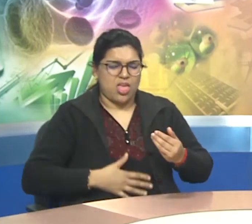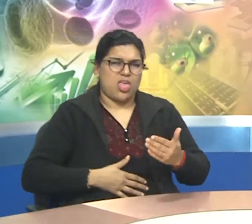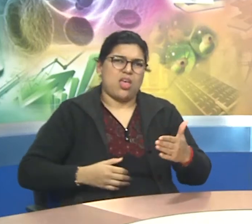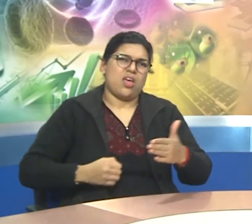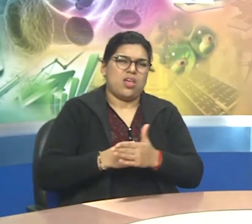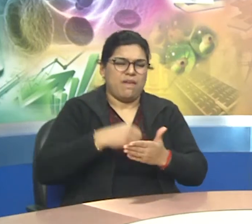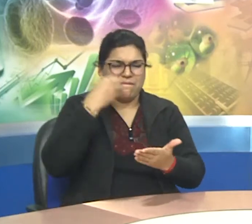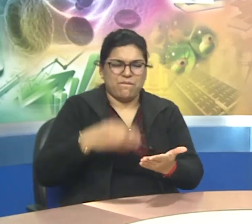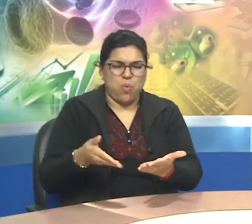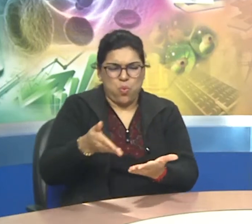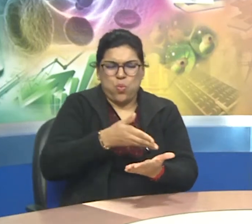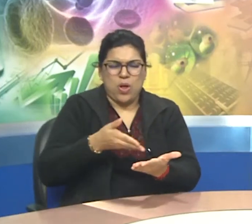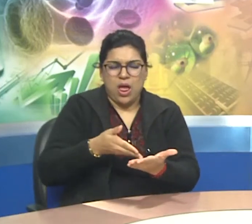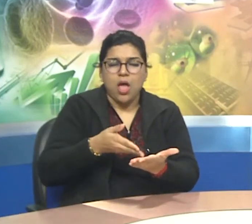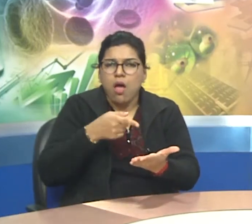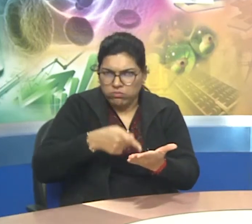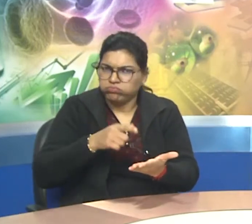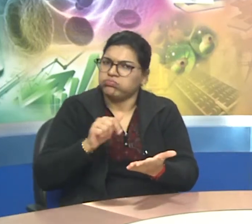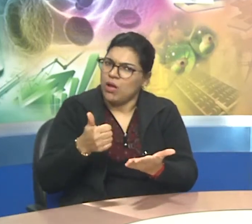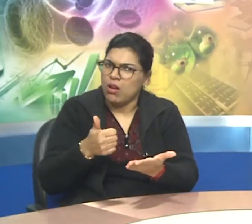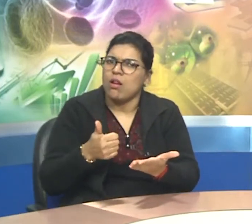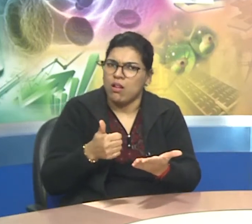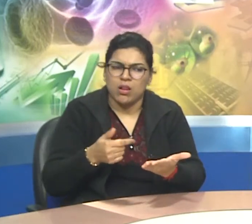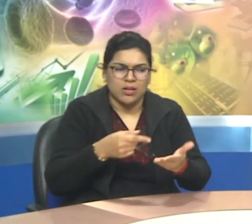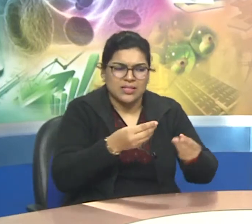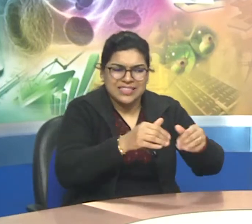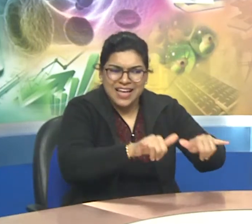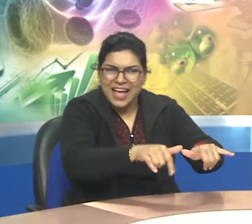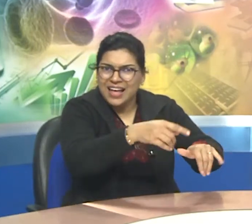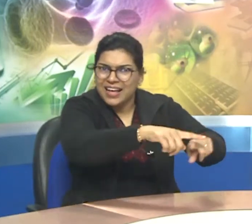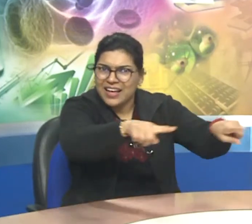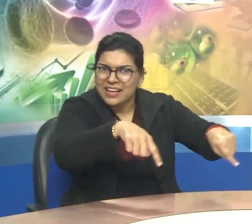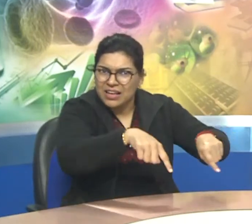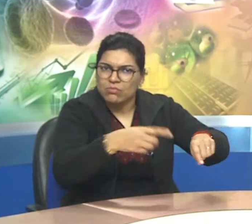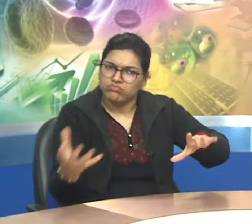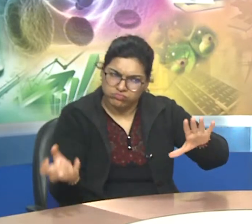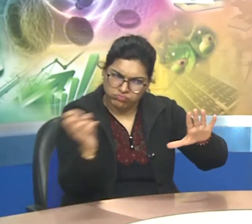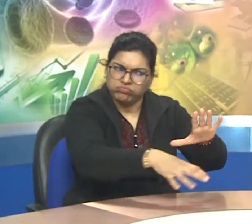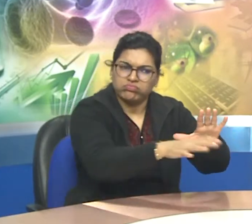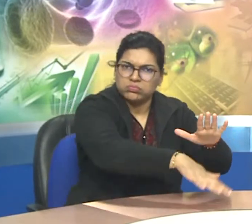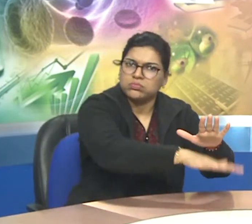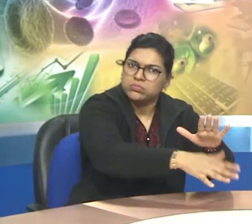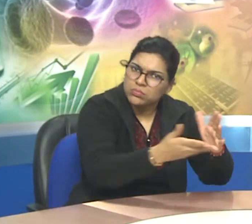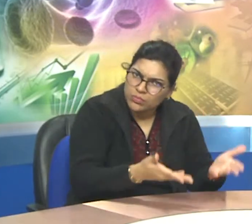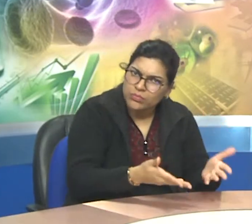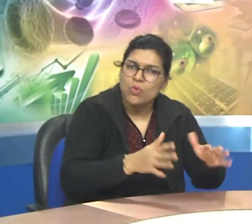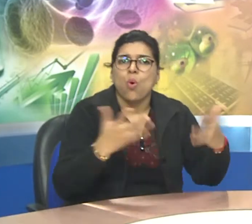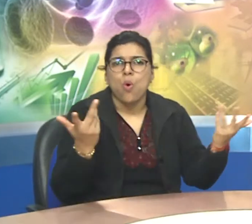fruits and vegetables, and vegetable peels, fruit peels on it.